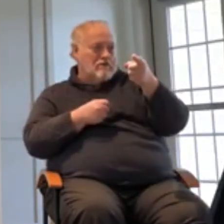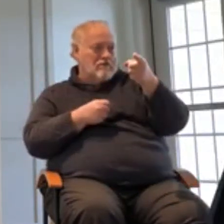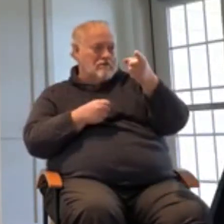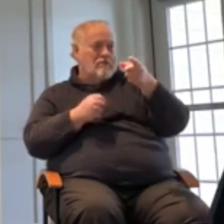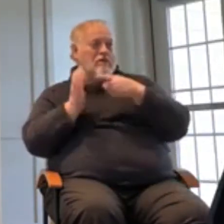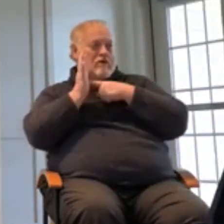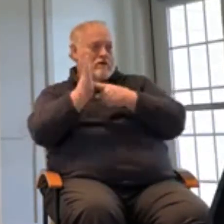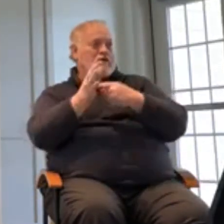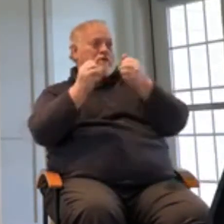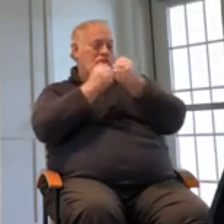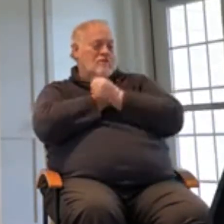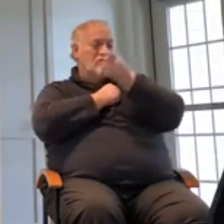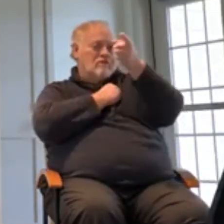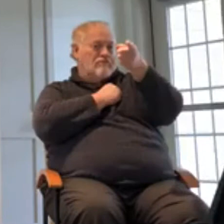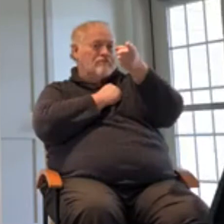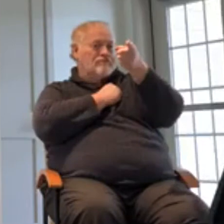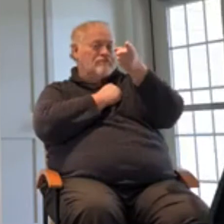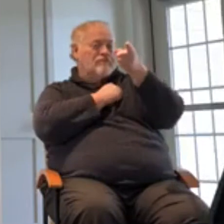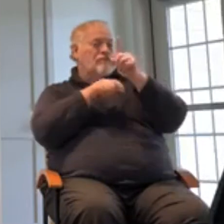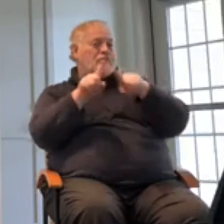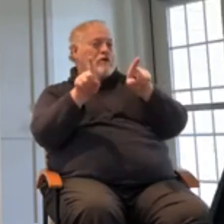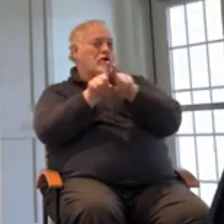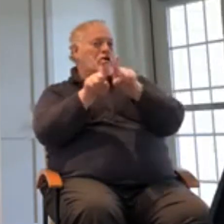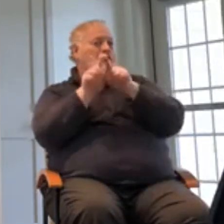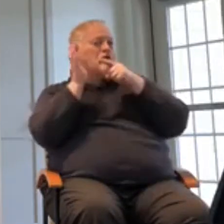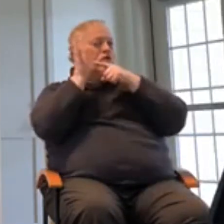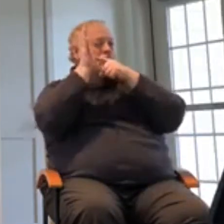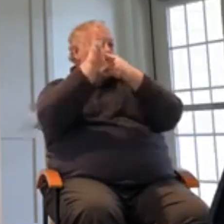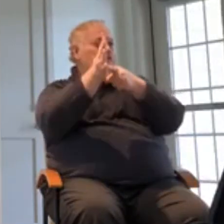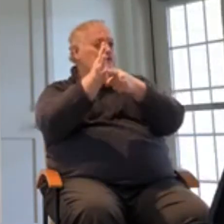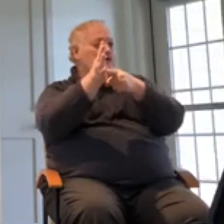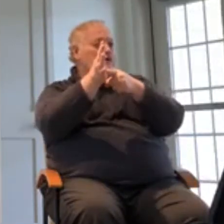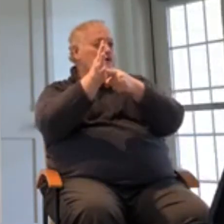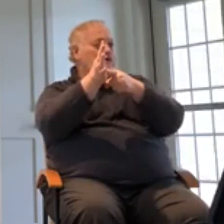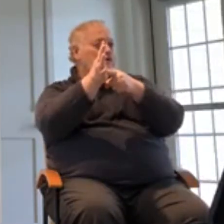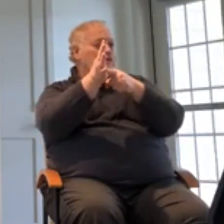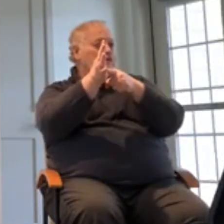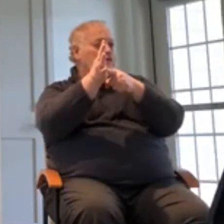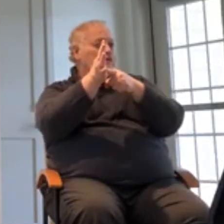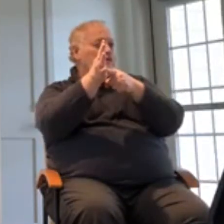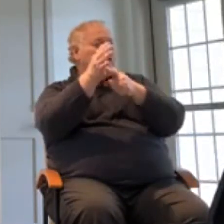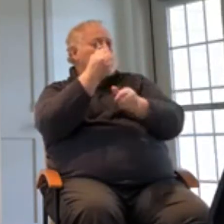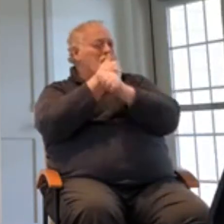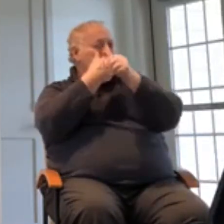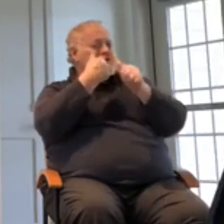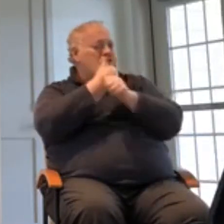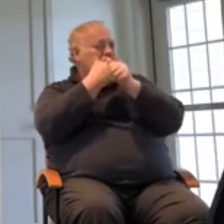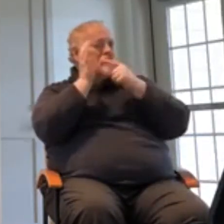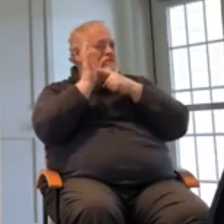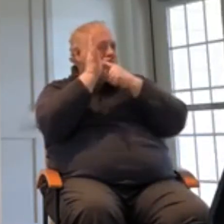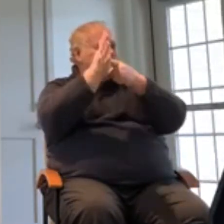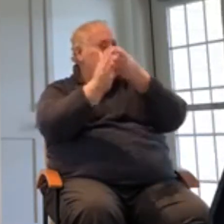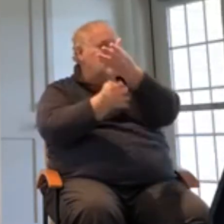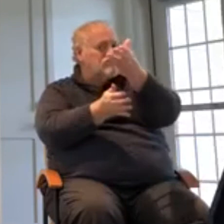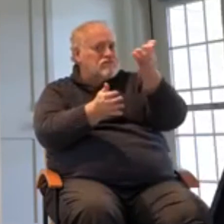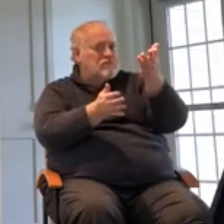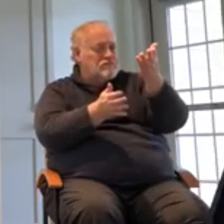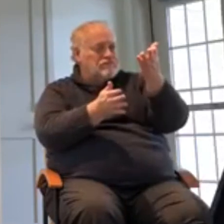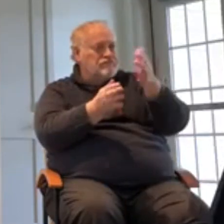love, but he also shows the fervency of the dangers that are out